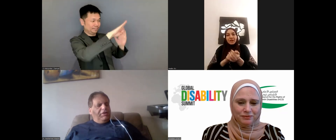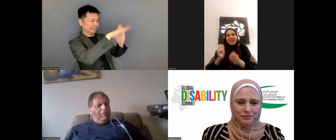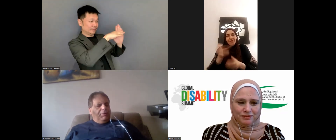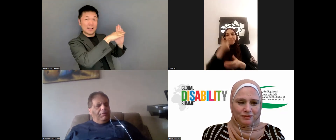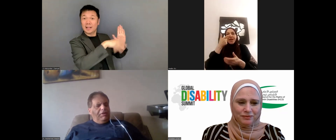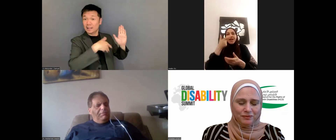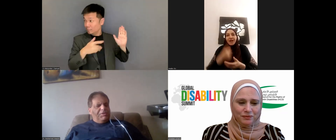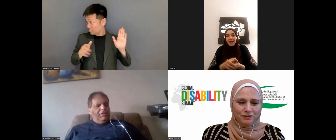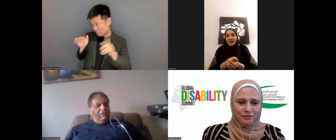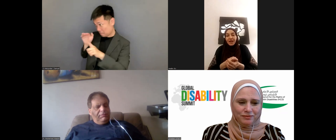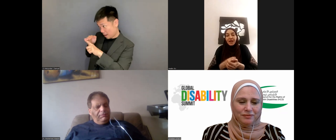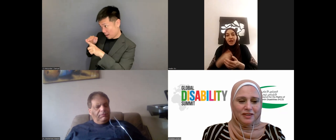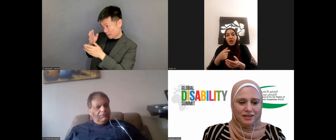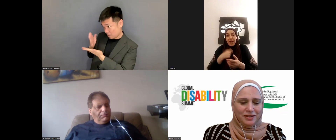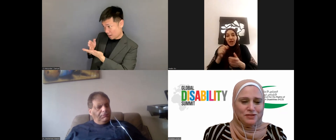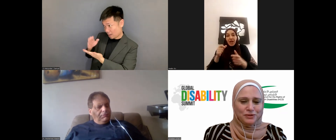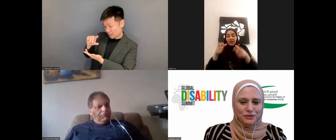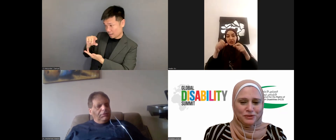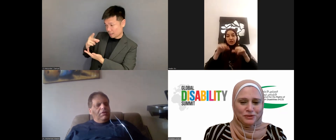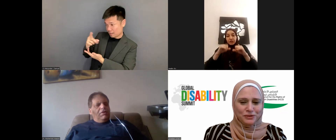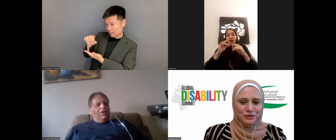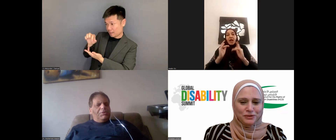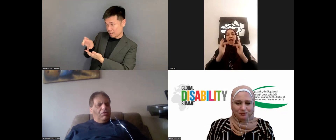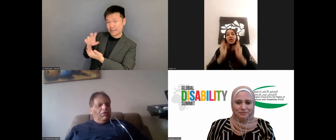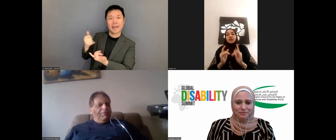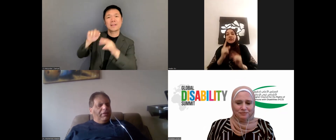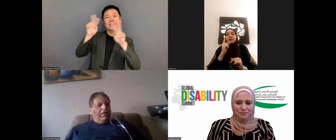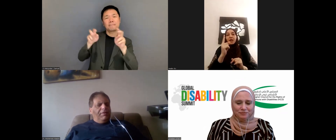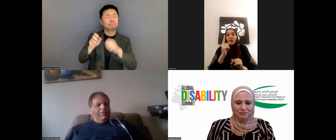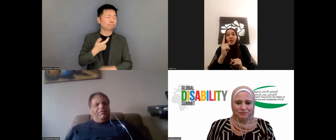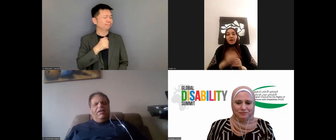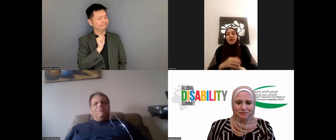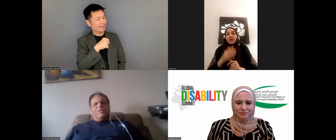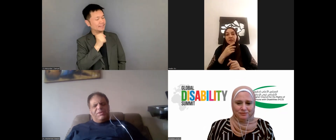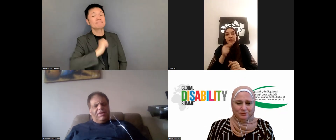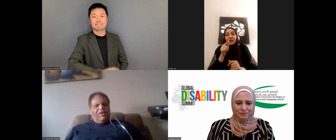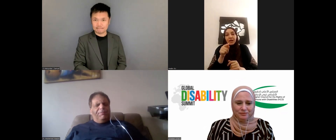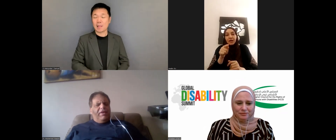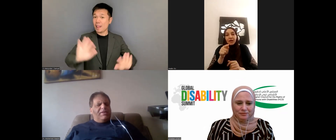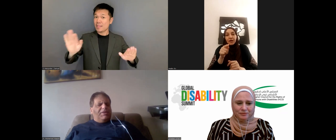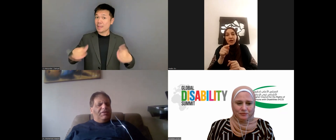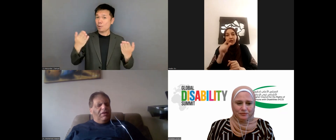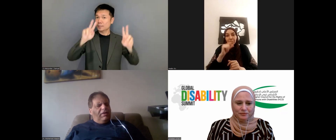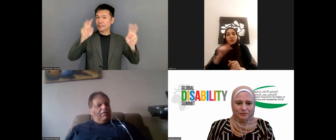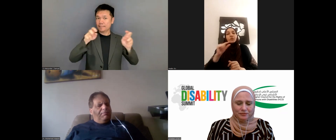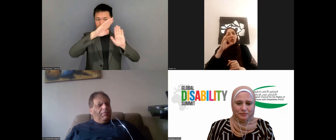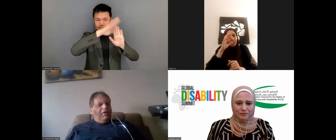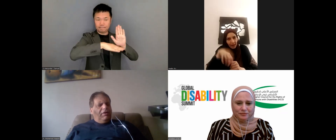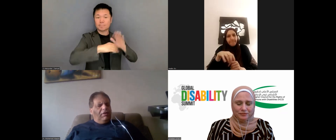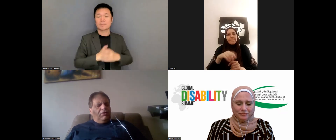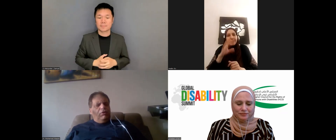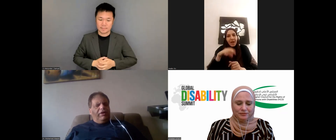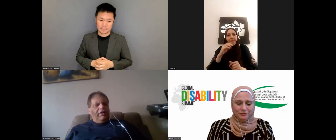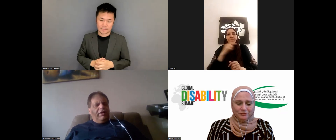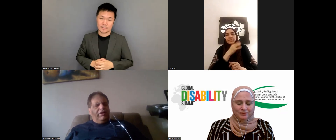correct, Ghadir, about the themes, right? Yes, Doctor. So the themes, as